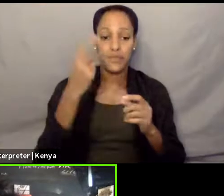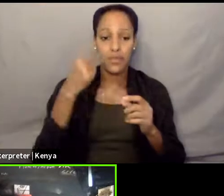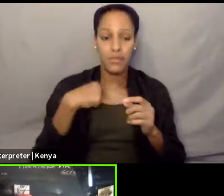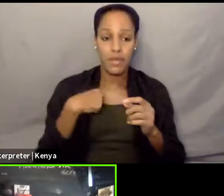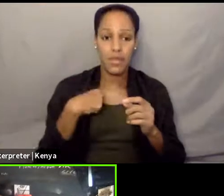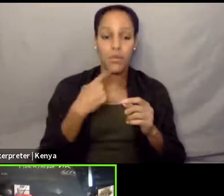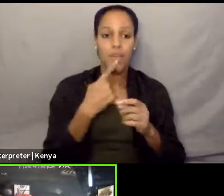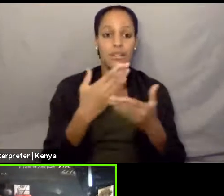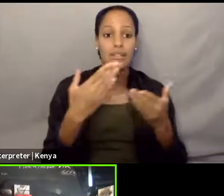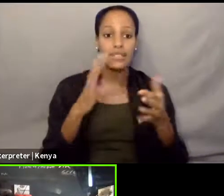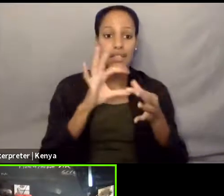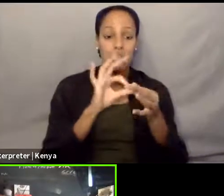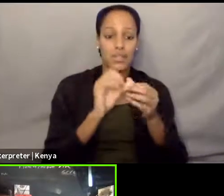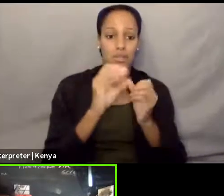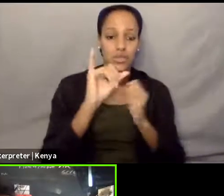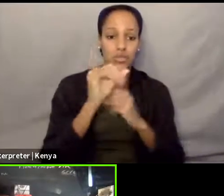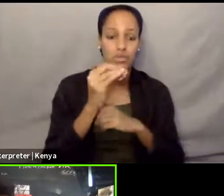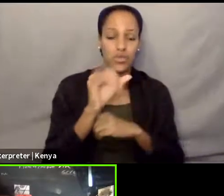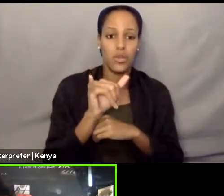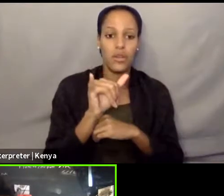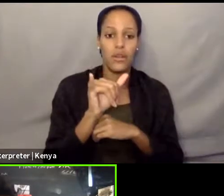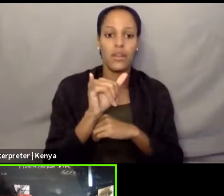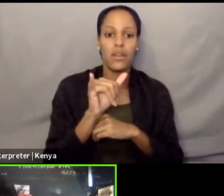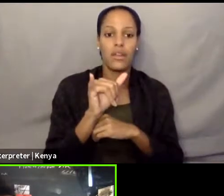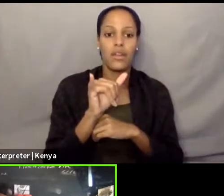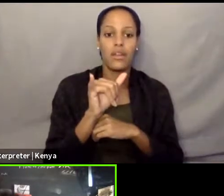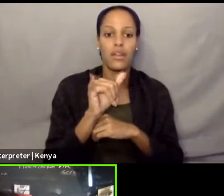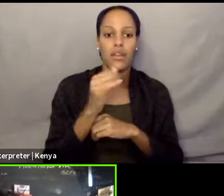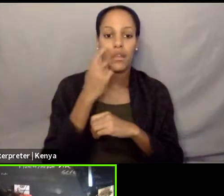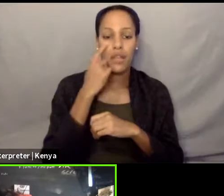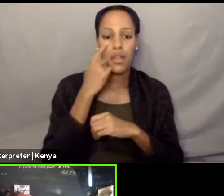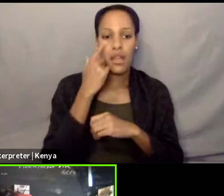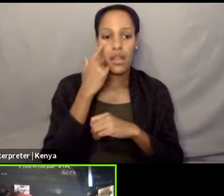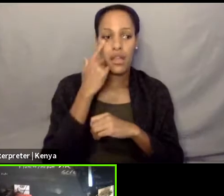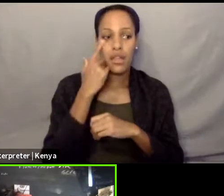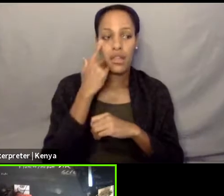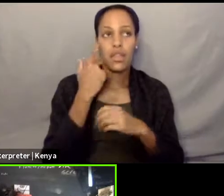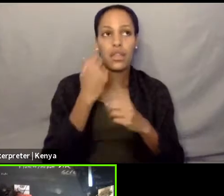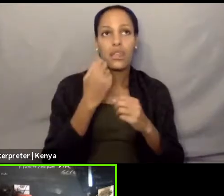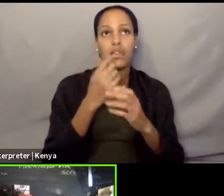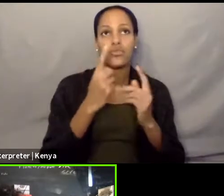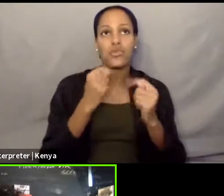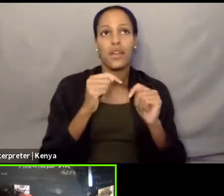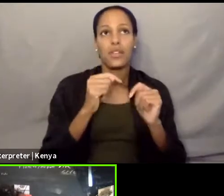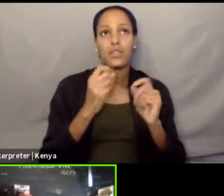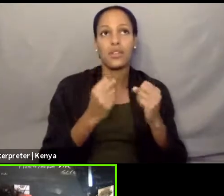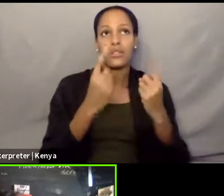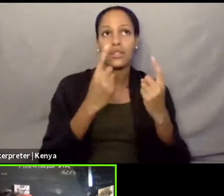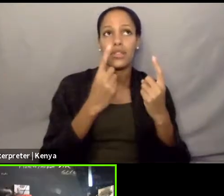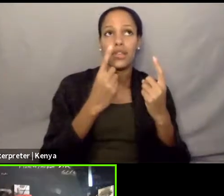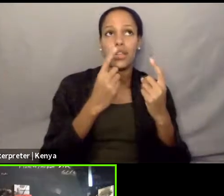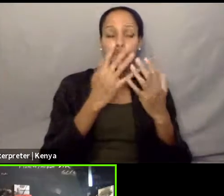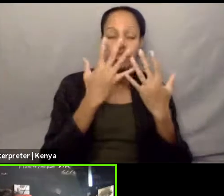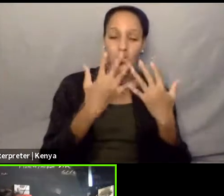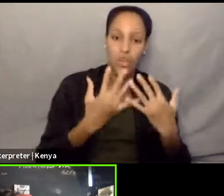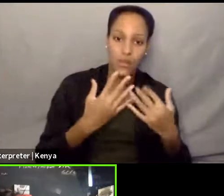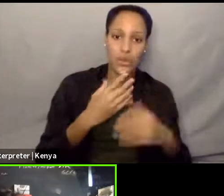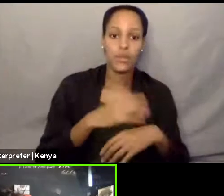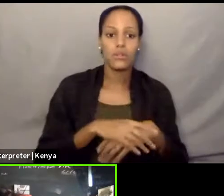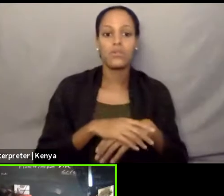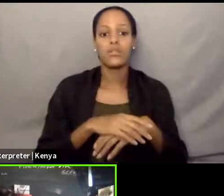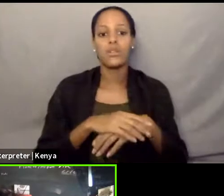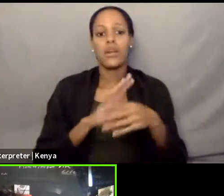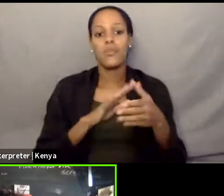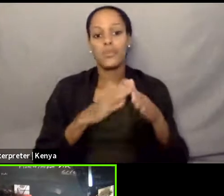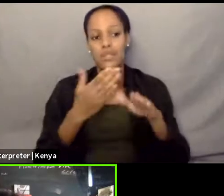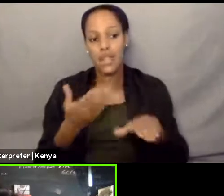is the fundamental understanding not only of sorrow, but of not only of sorrow and brutality and